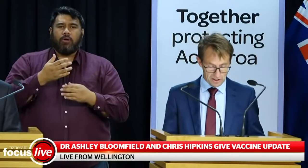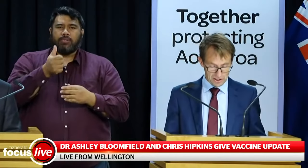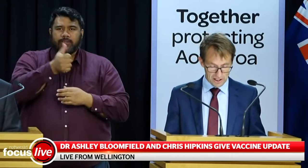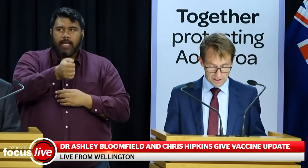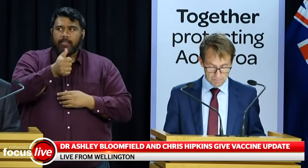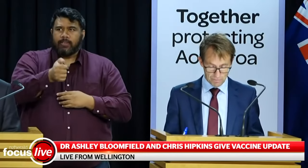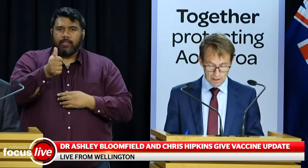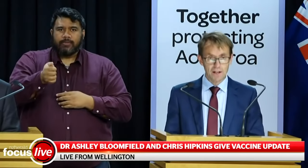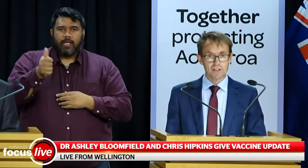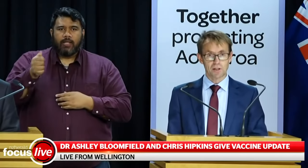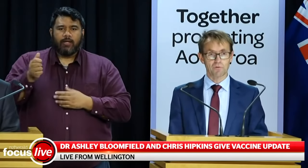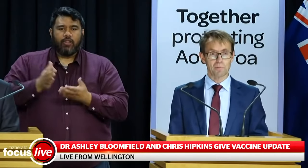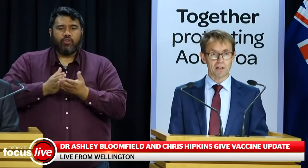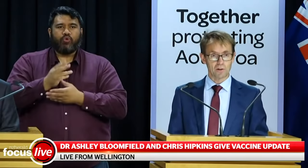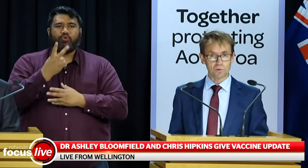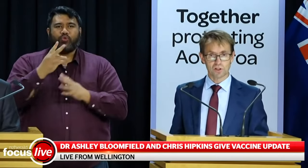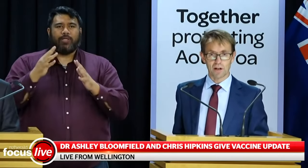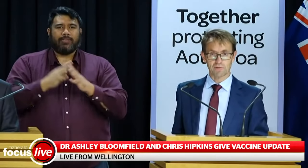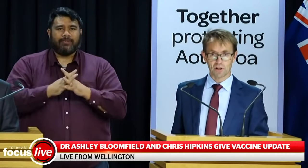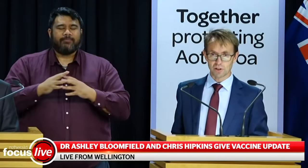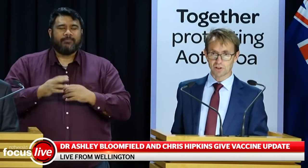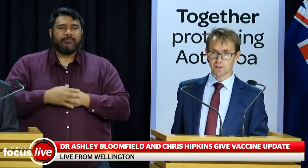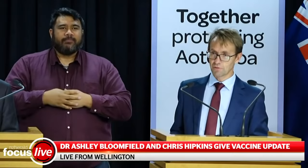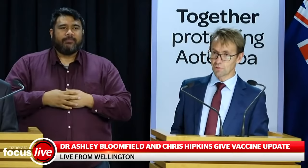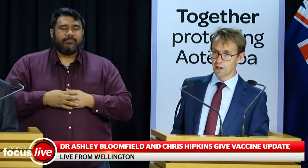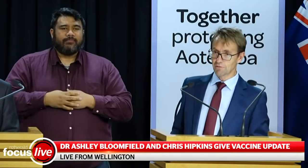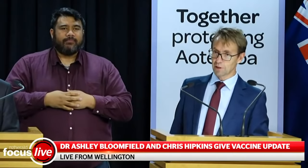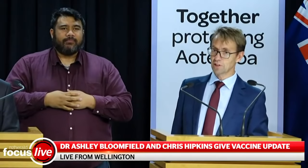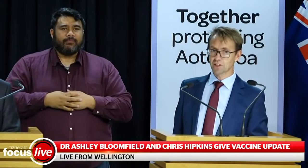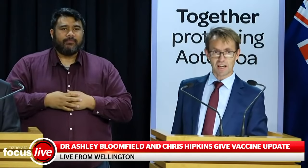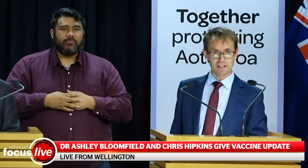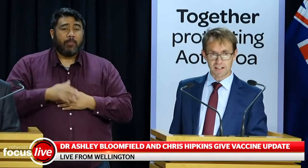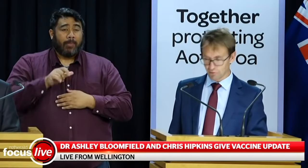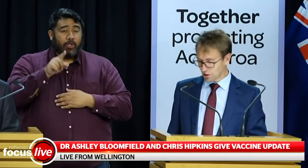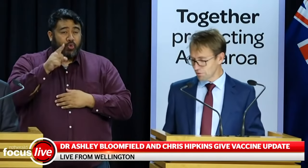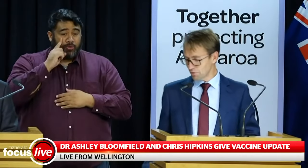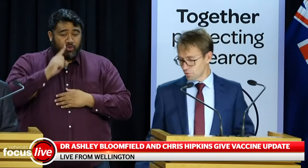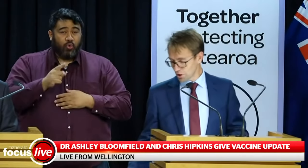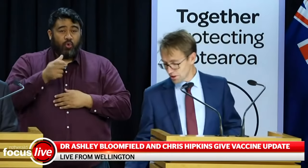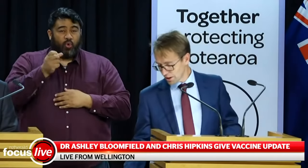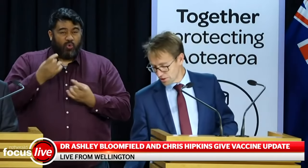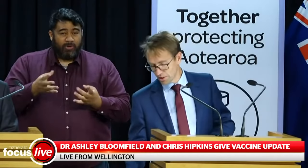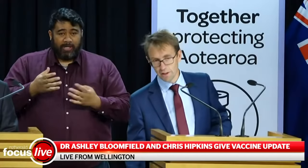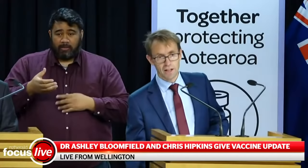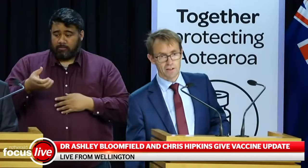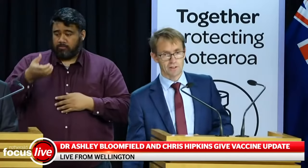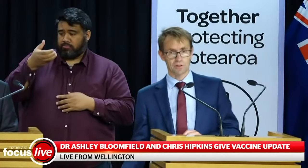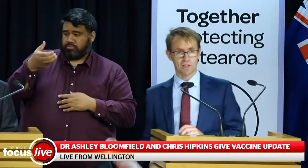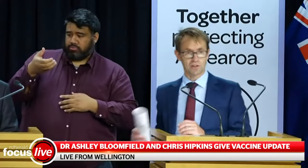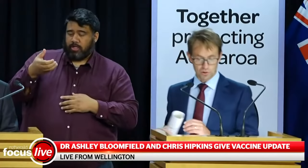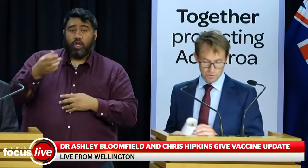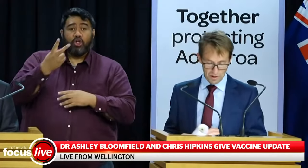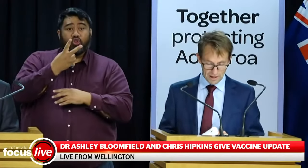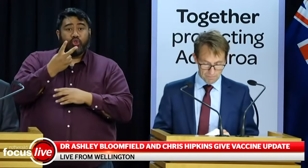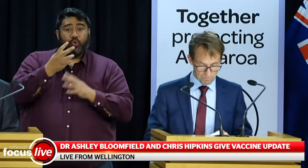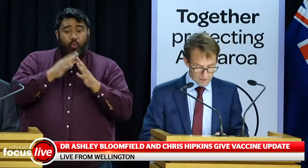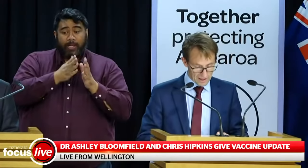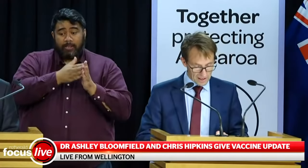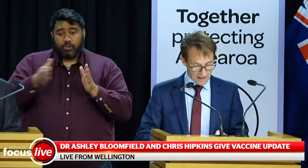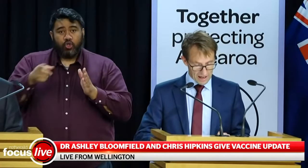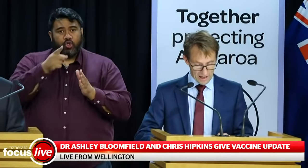in over recent days. Some of you may also have noticed, if you have been scanning every day for 14 days, that there is a new